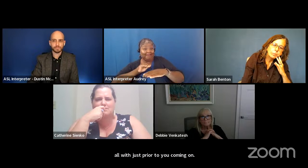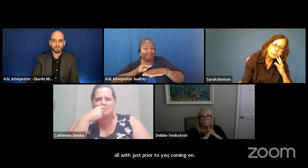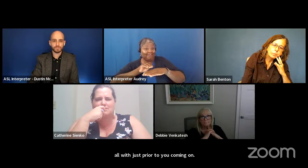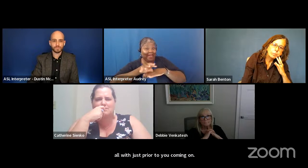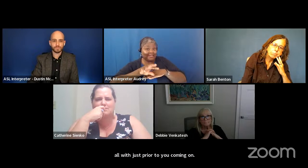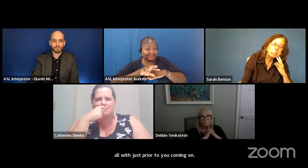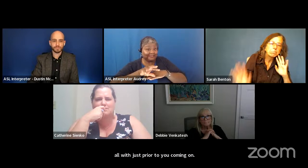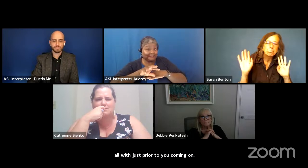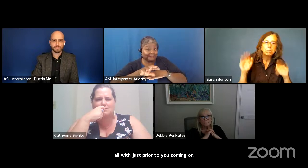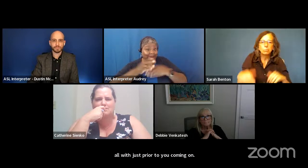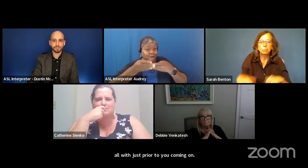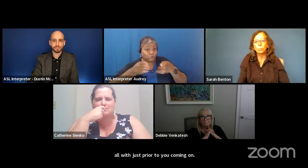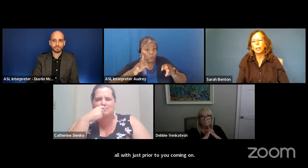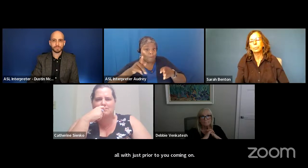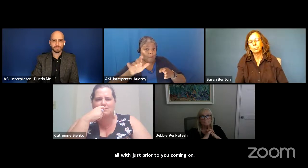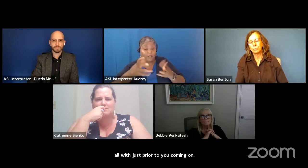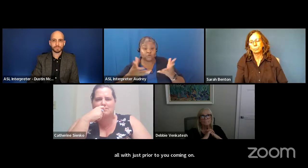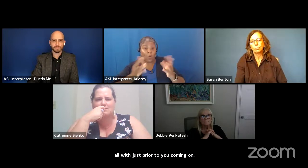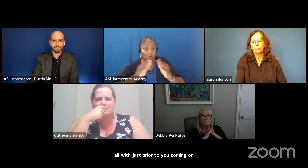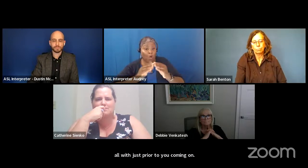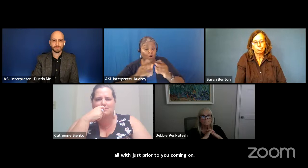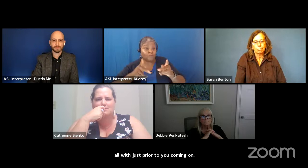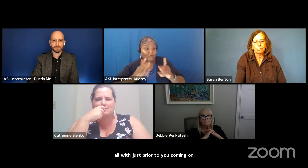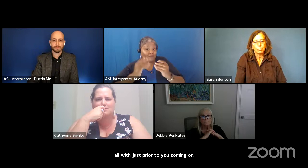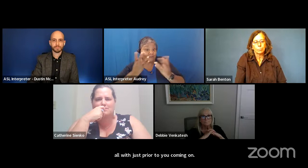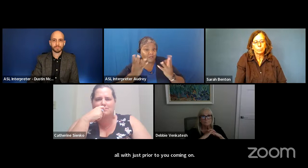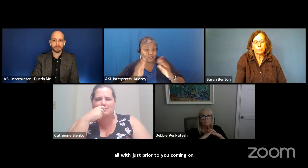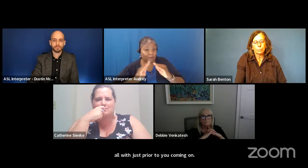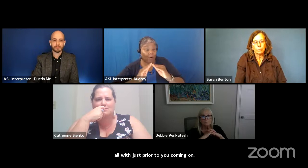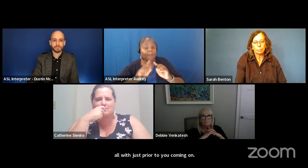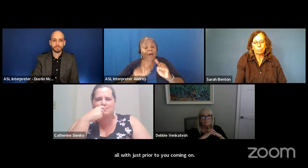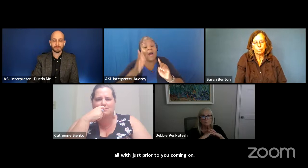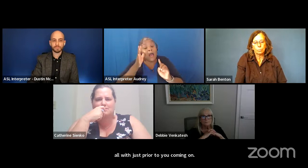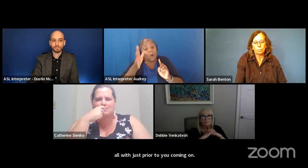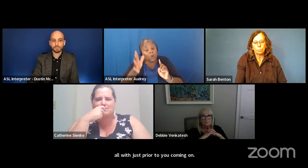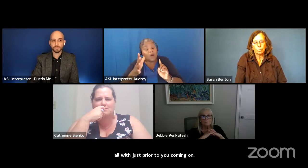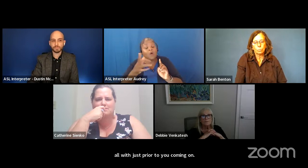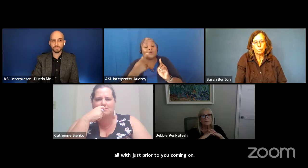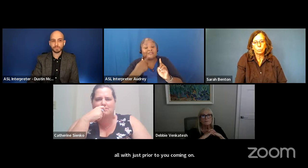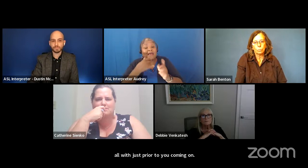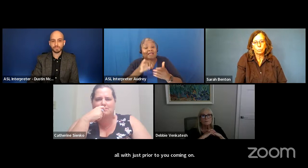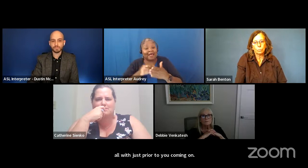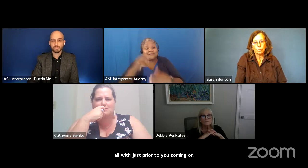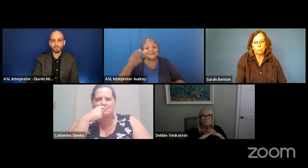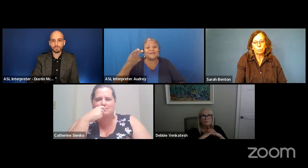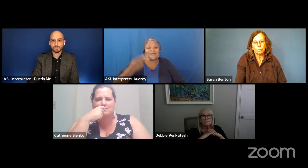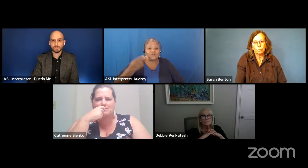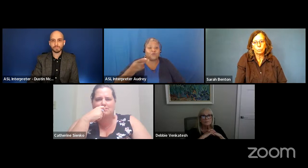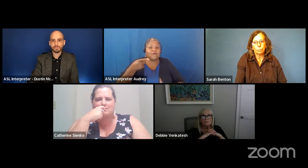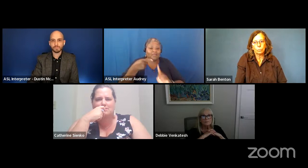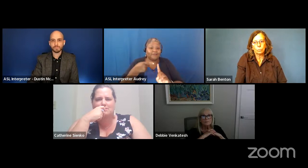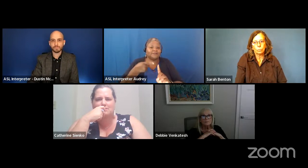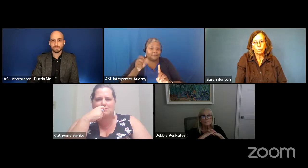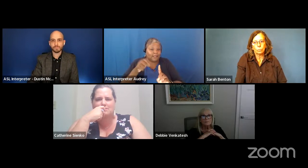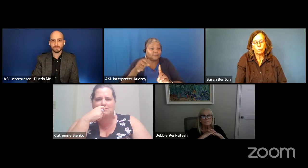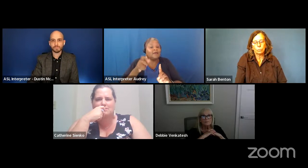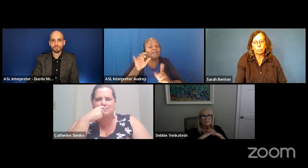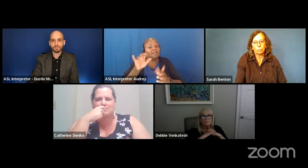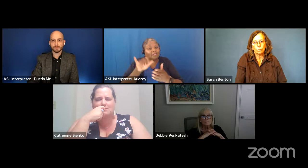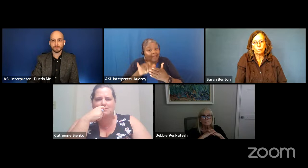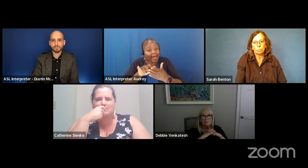it in public. It's not privileged, but I will say that I know that that's the history of this, and I know that that's what's